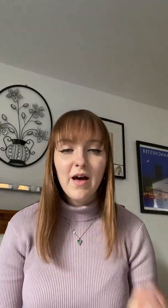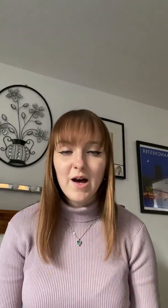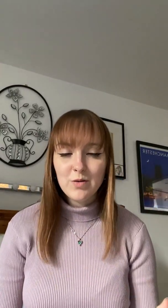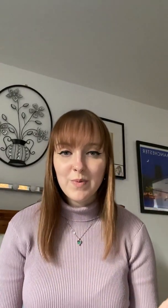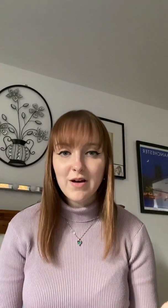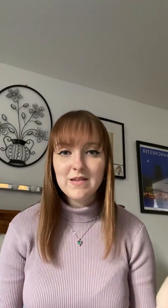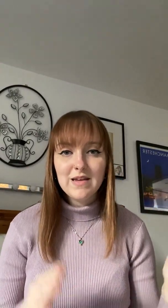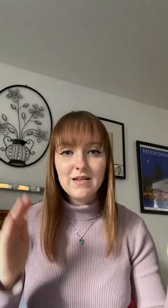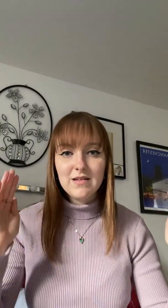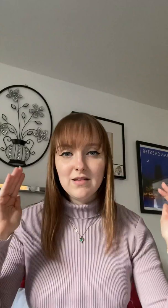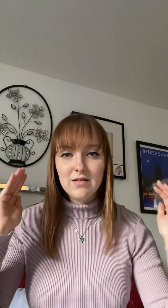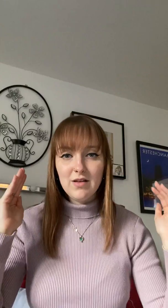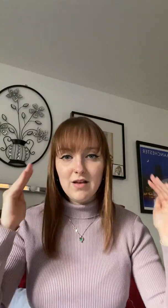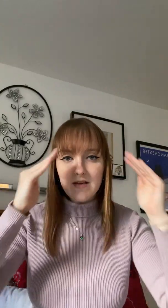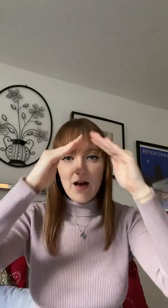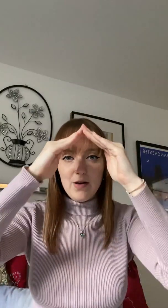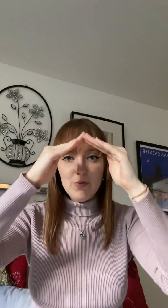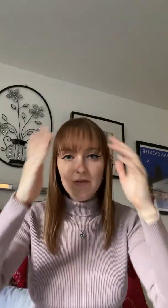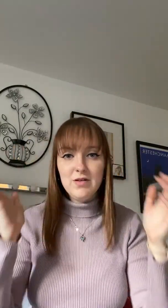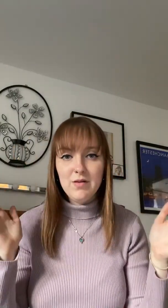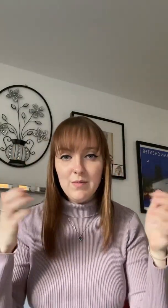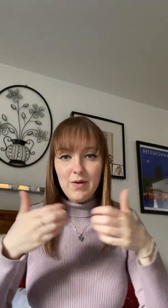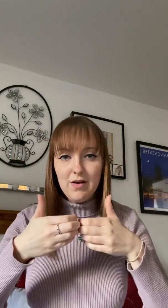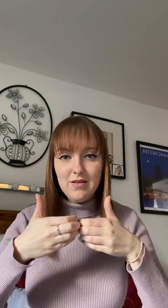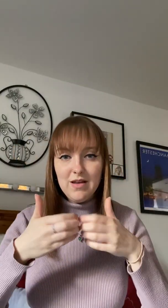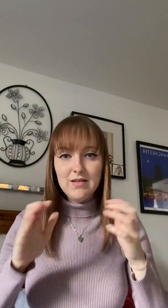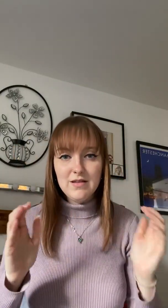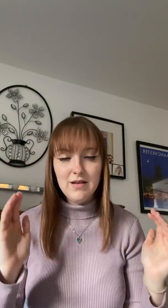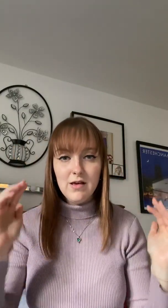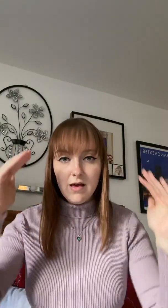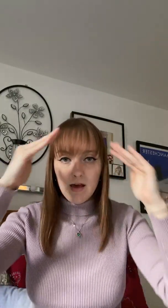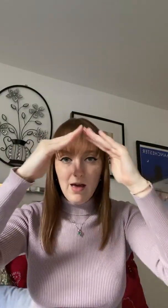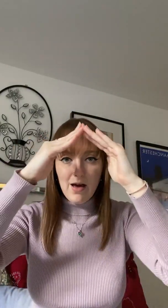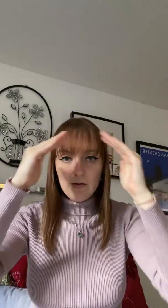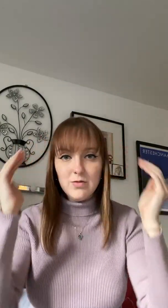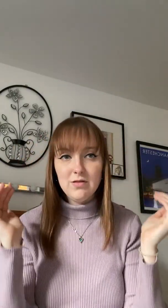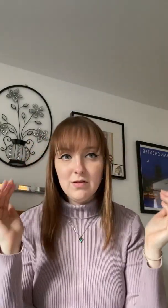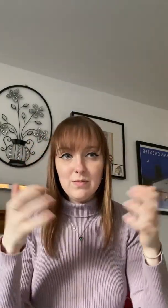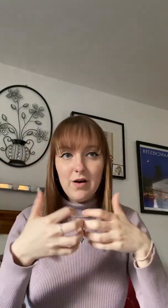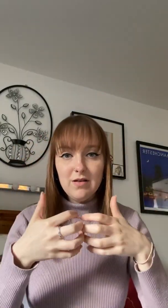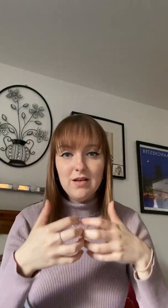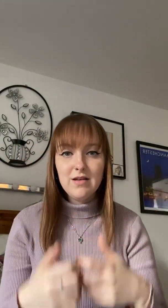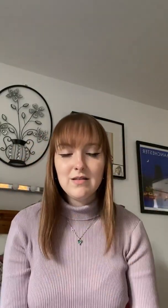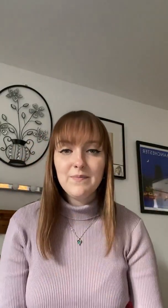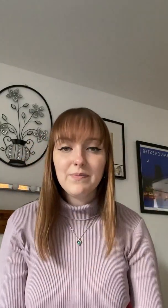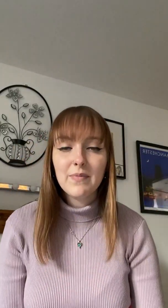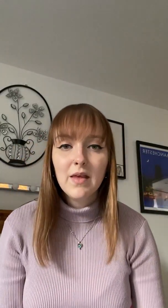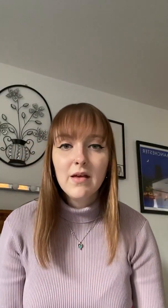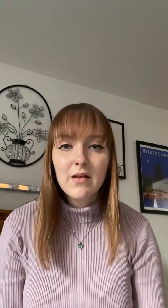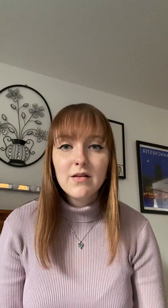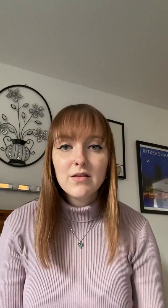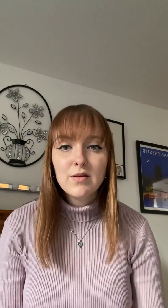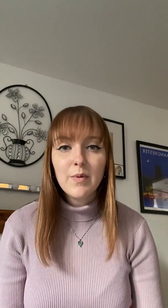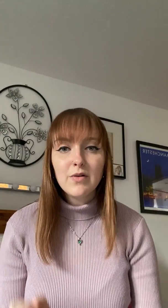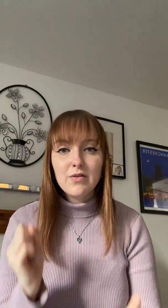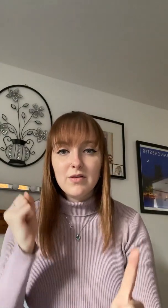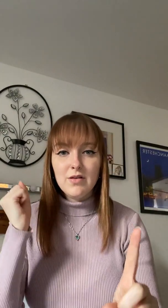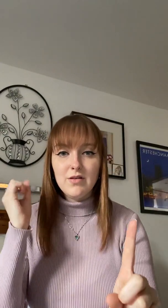House parties, so that's house parties. House parties. Spots, you sort